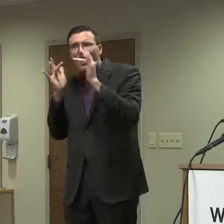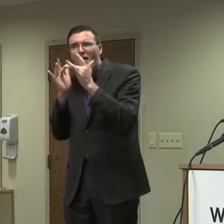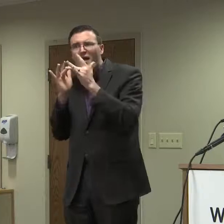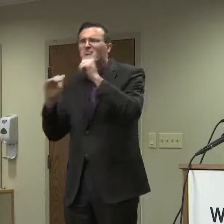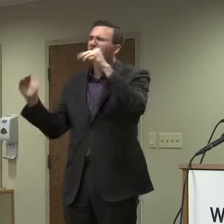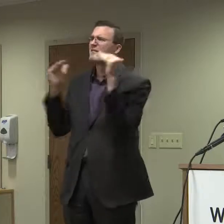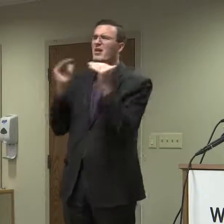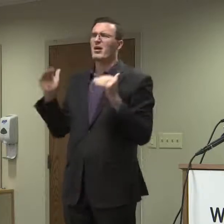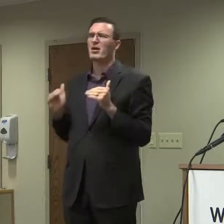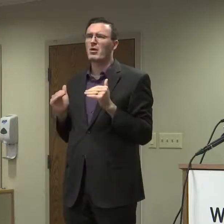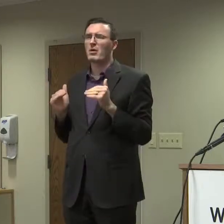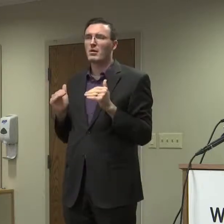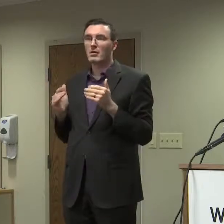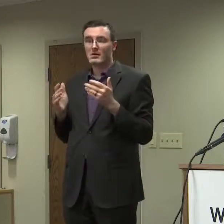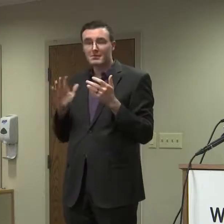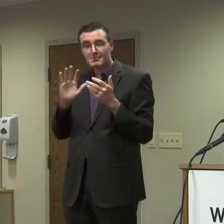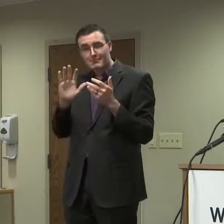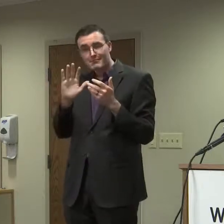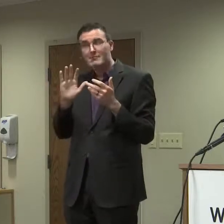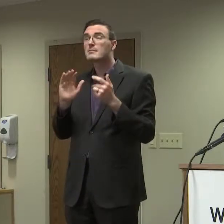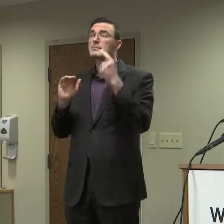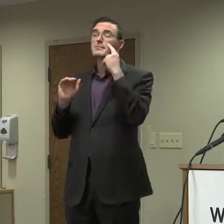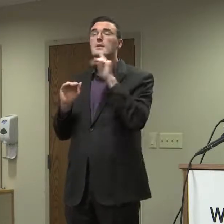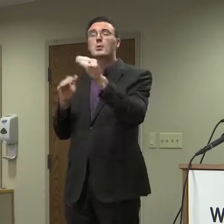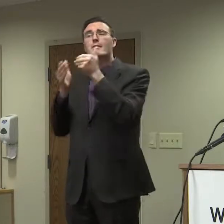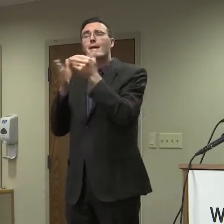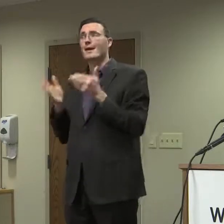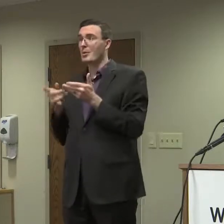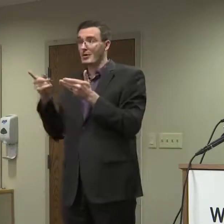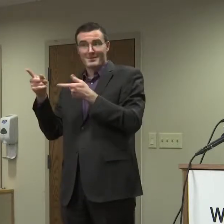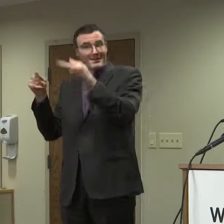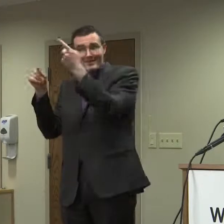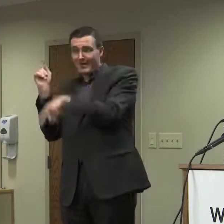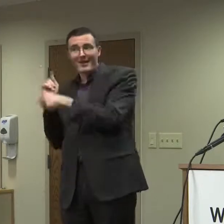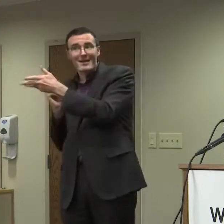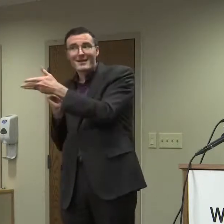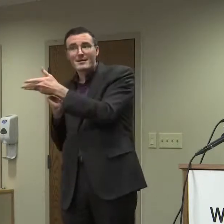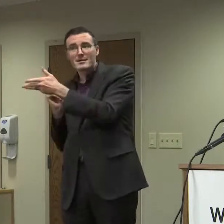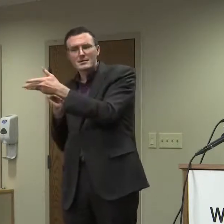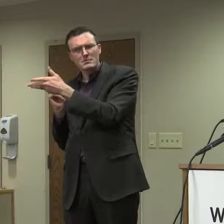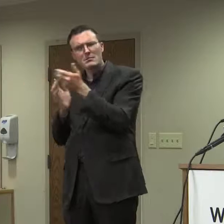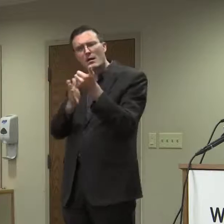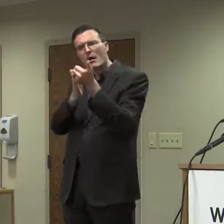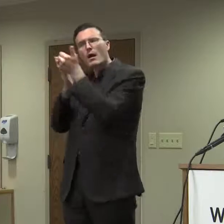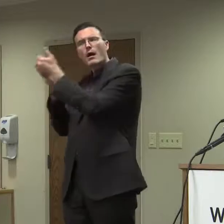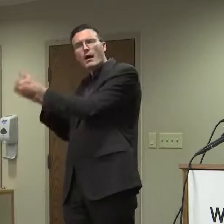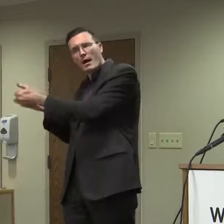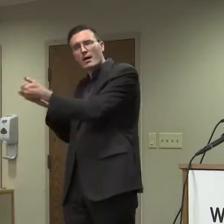variety of systems. We've said before, take vaccine from the first system available.